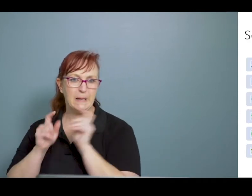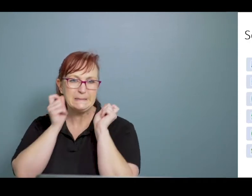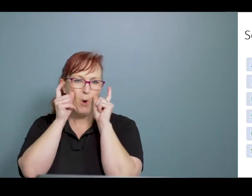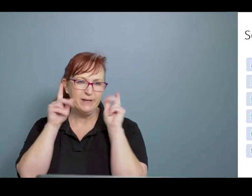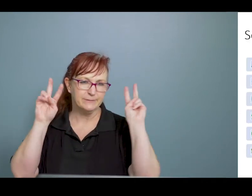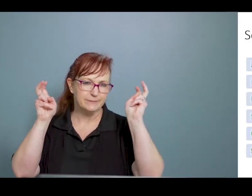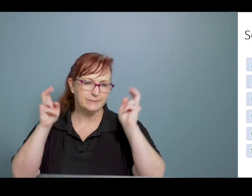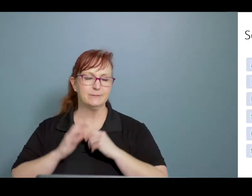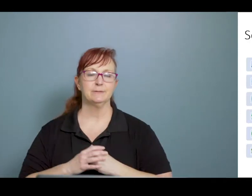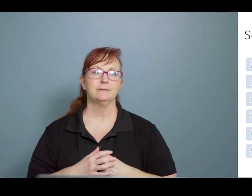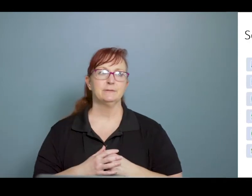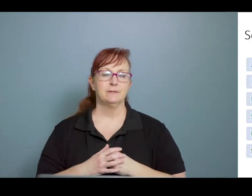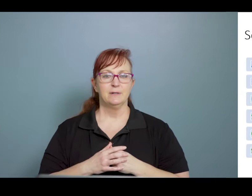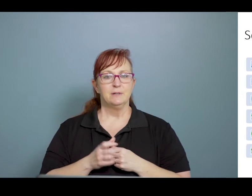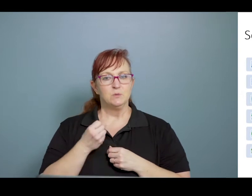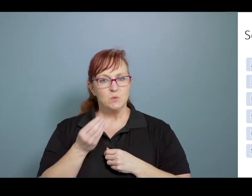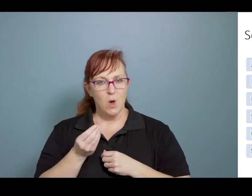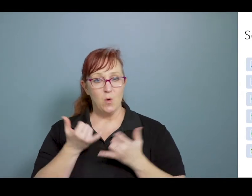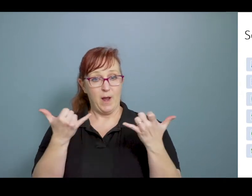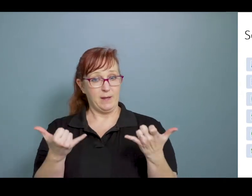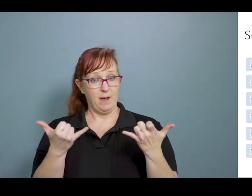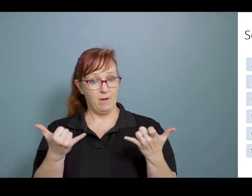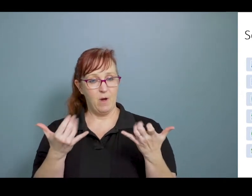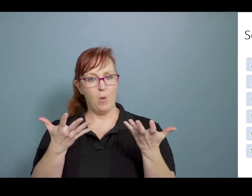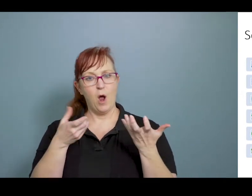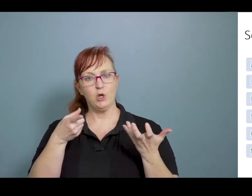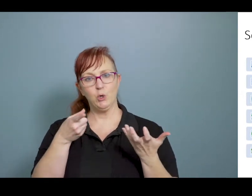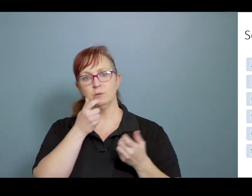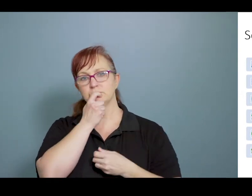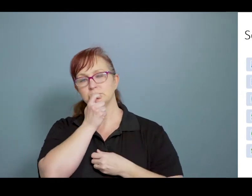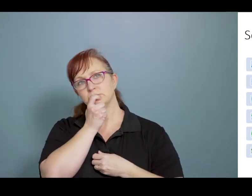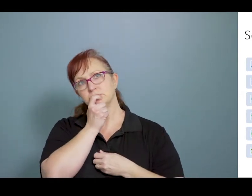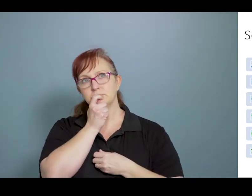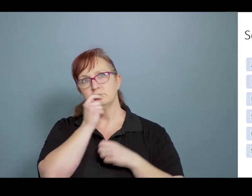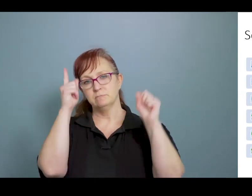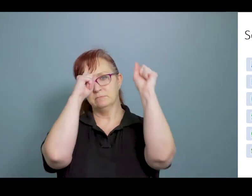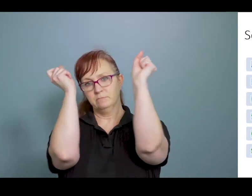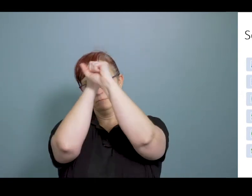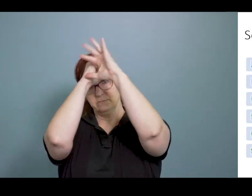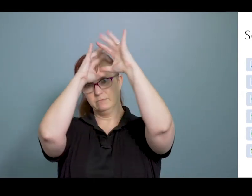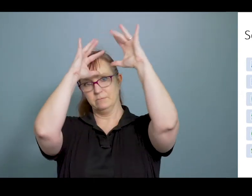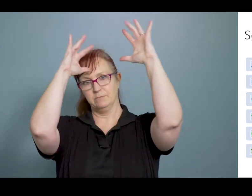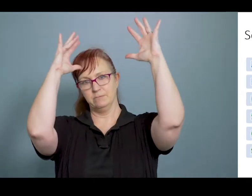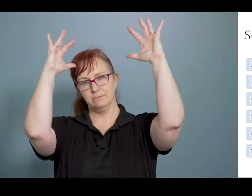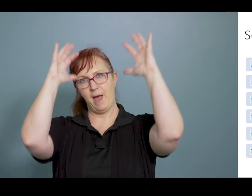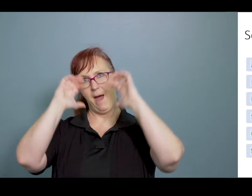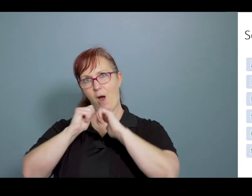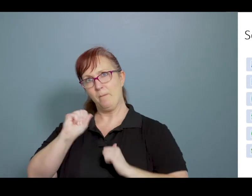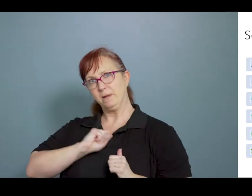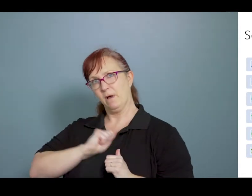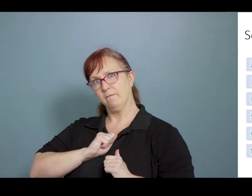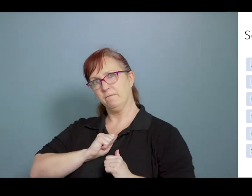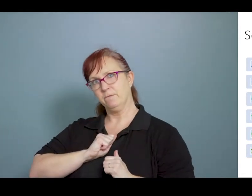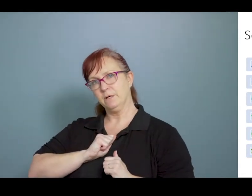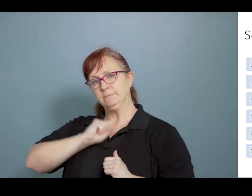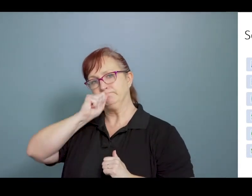So I would just invite you to take a few moments to think about where you are in terms of managing change